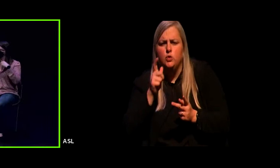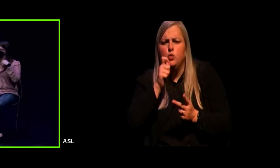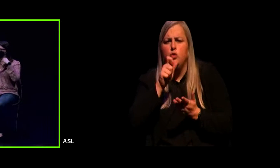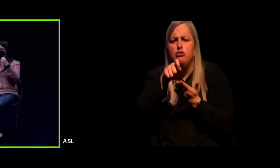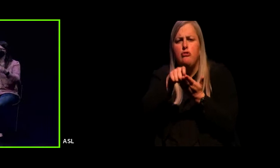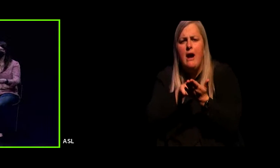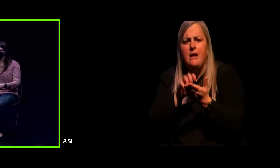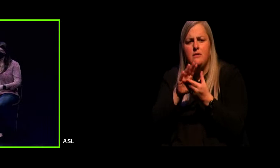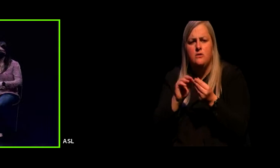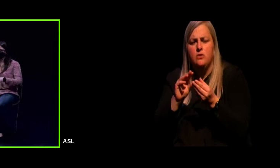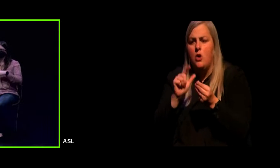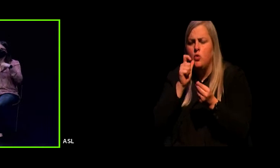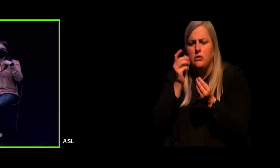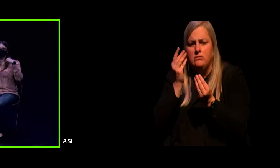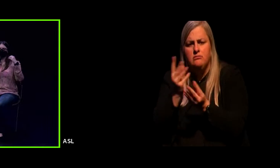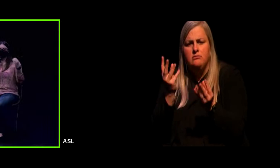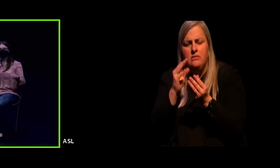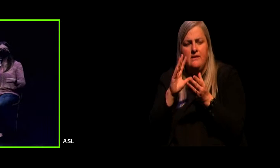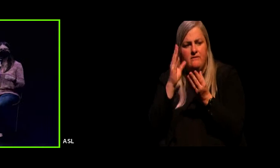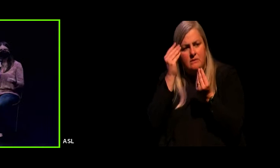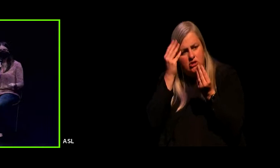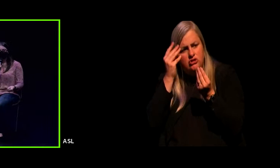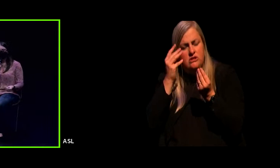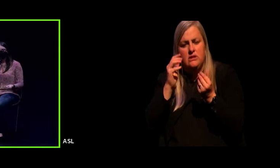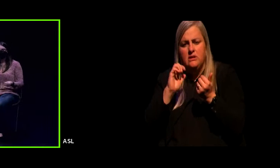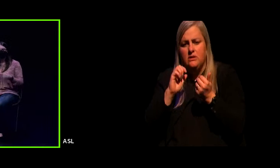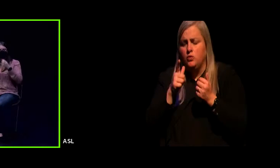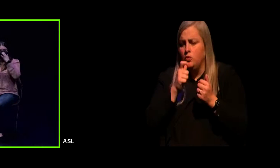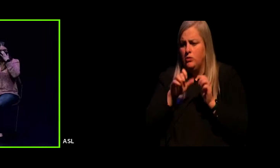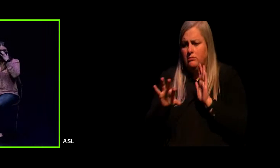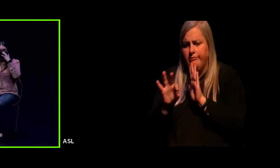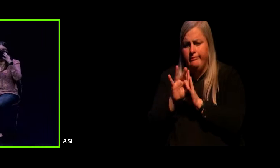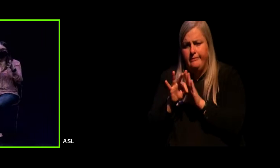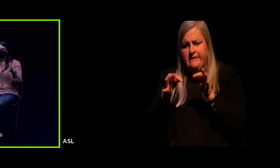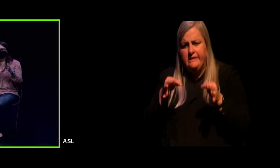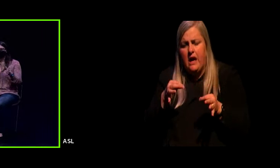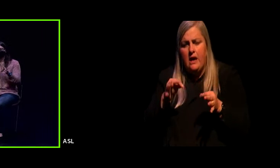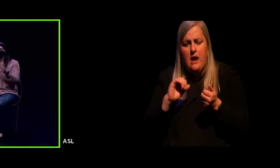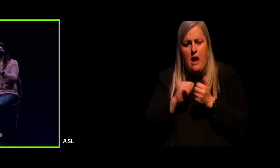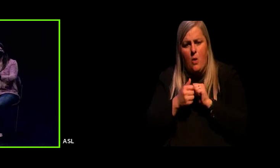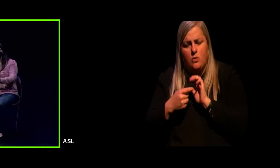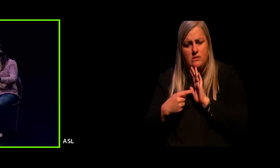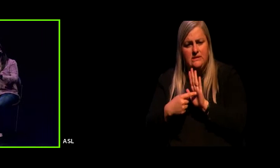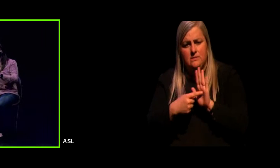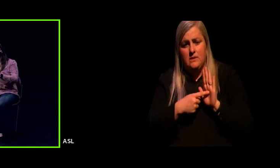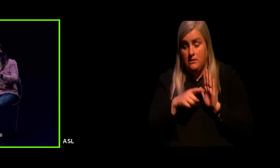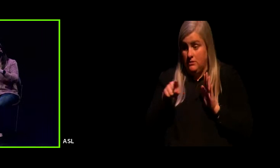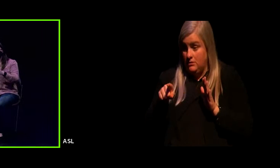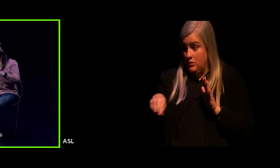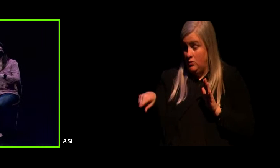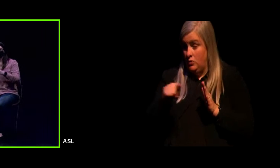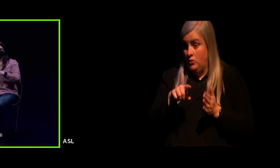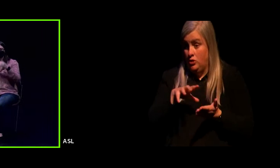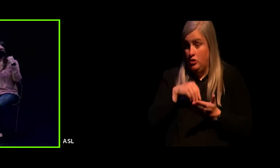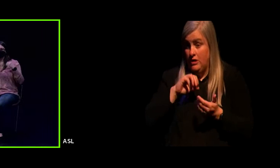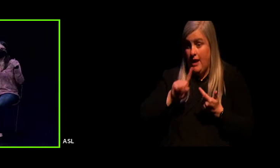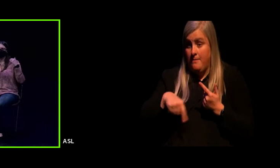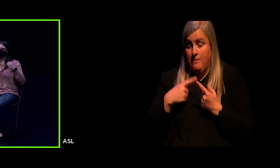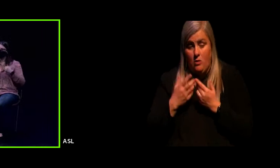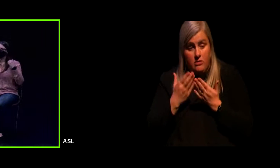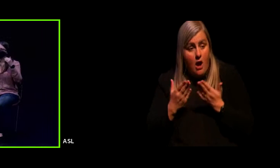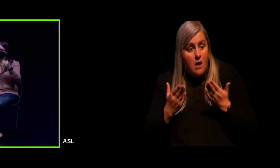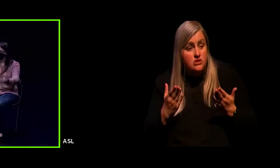who's putting the information out there, who's choosing to display them in certain ways. Are you learning about the objects, or are you learning about the